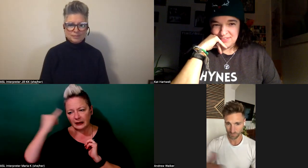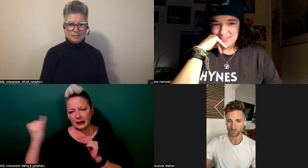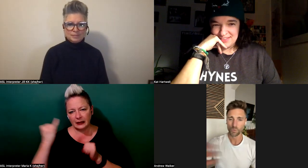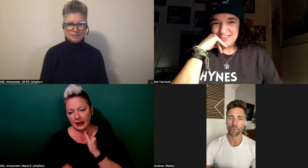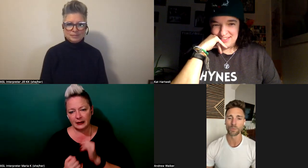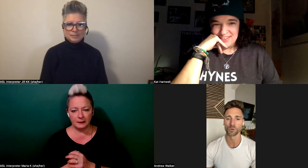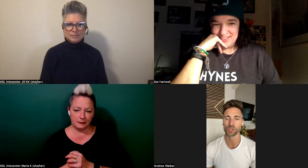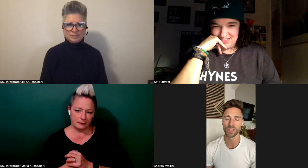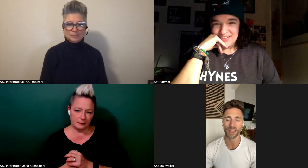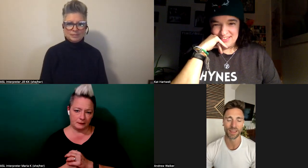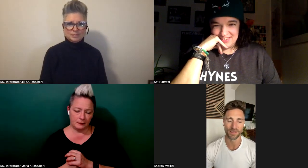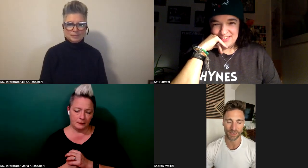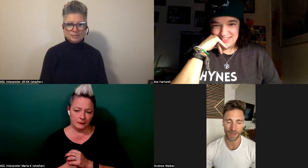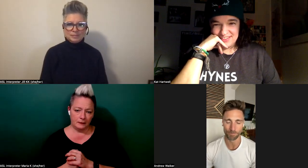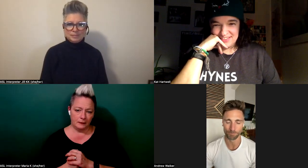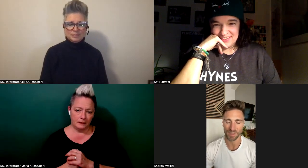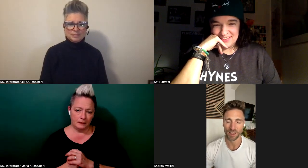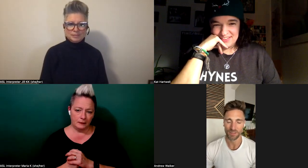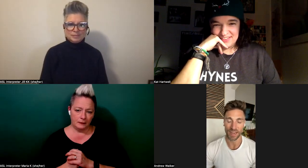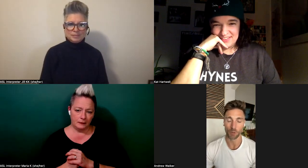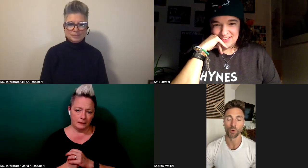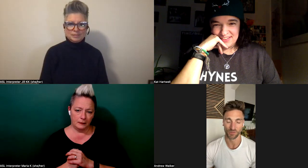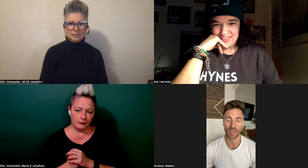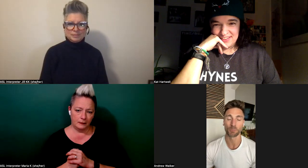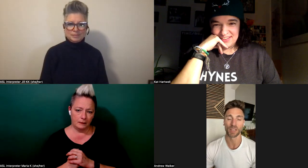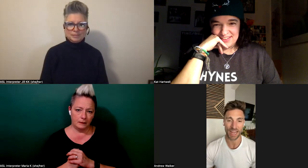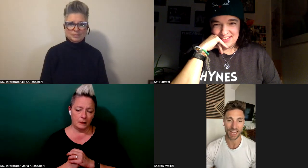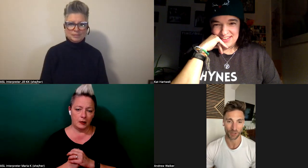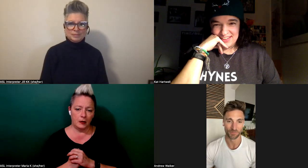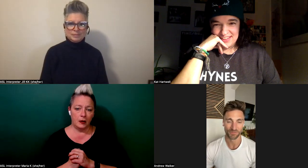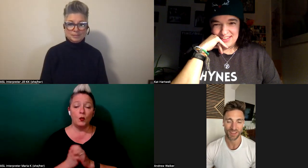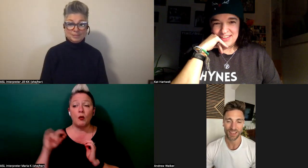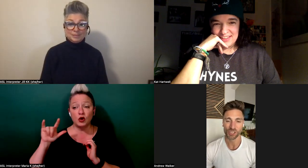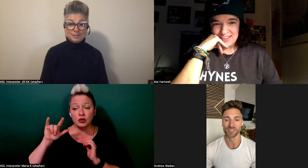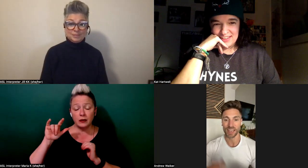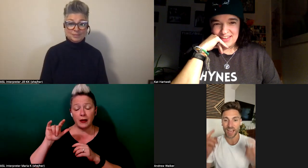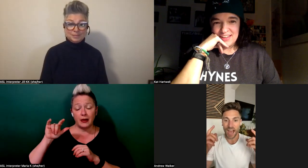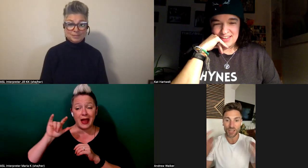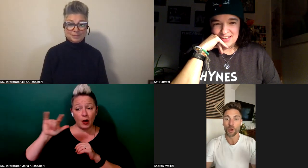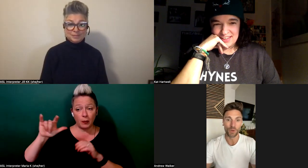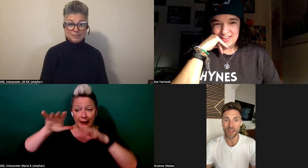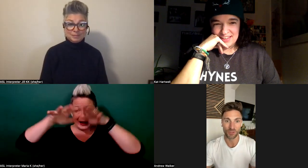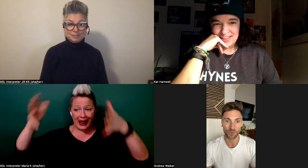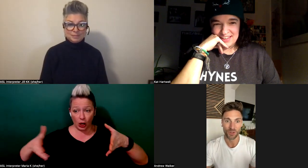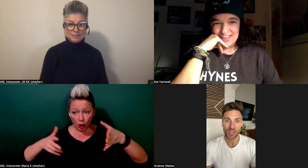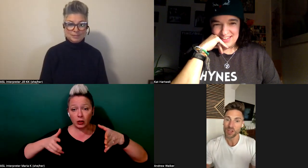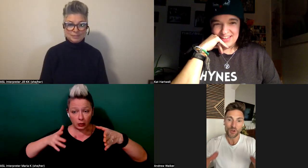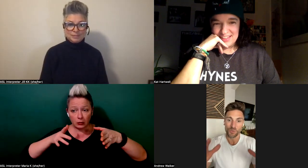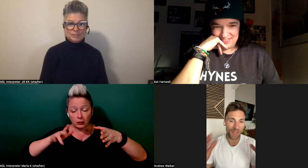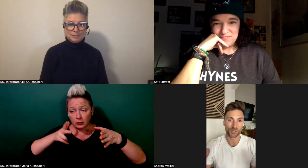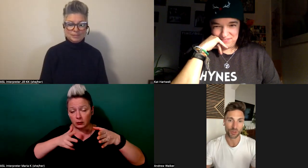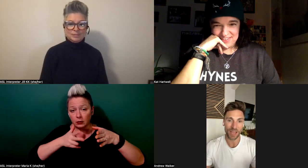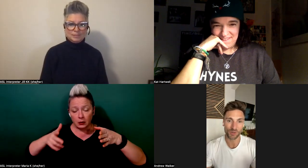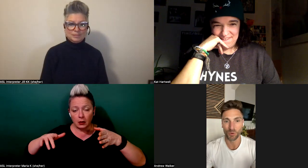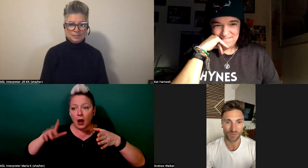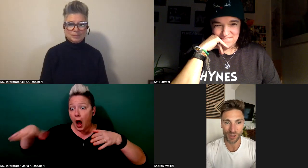shoot when we were shooting at the airport, the airplane hangar. She's like, I know what we have to do. We